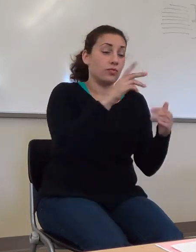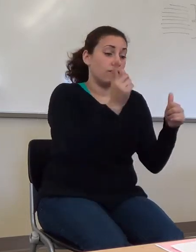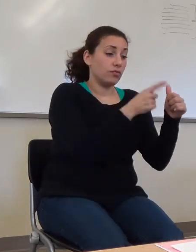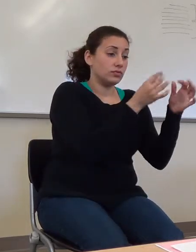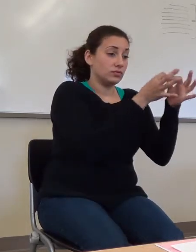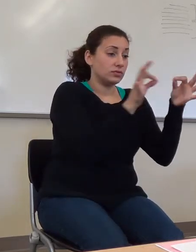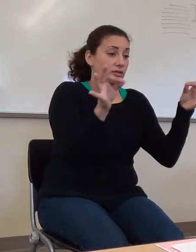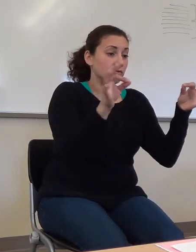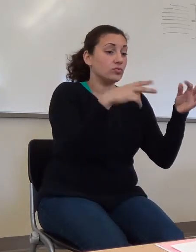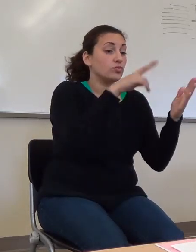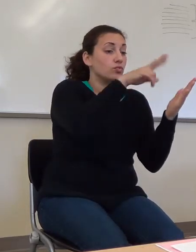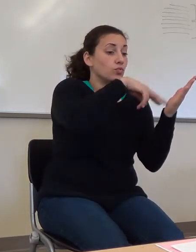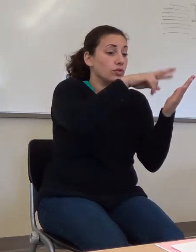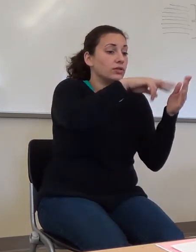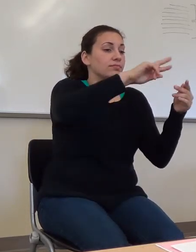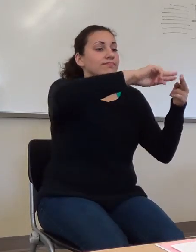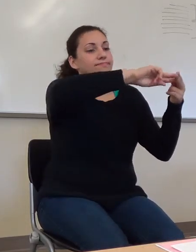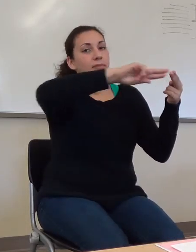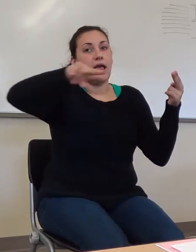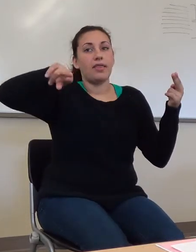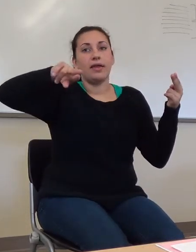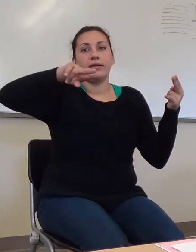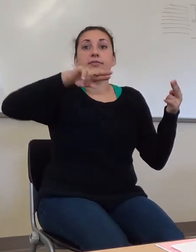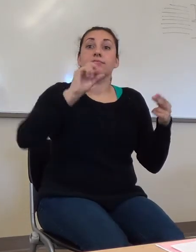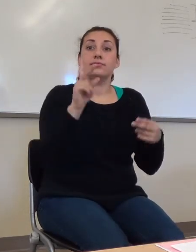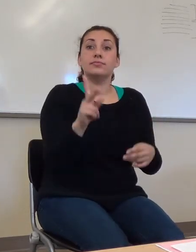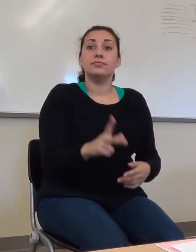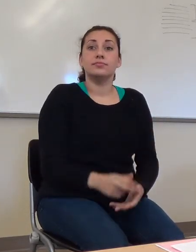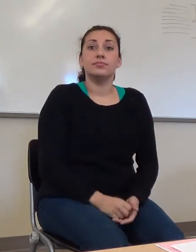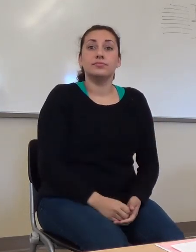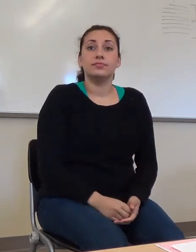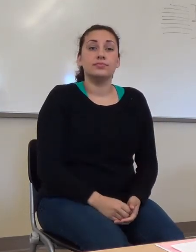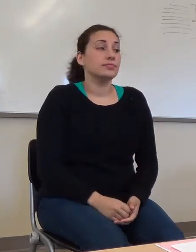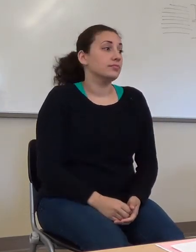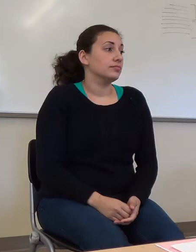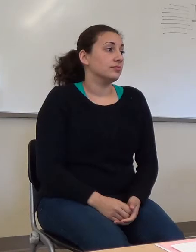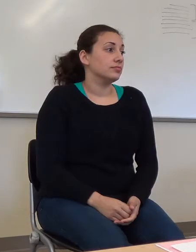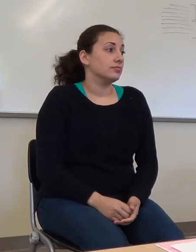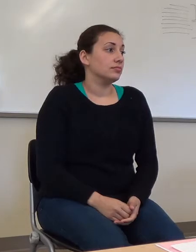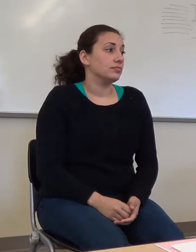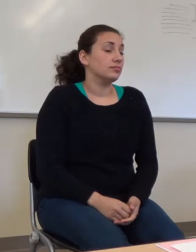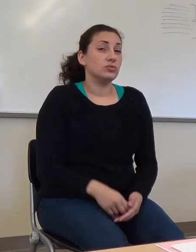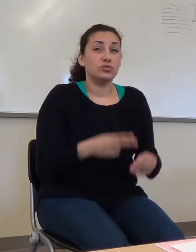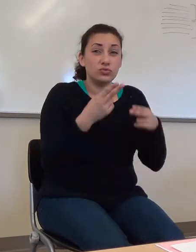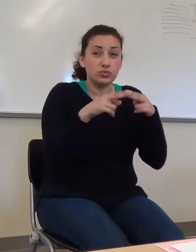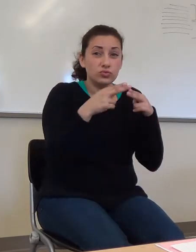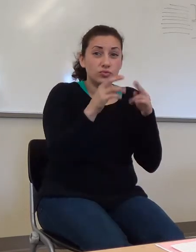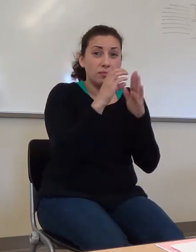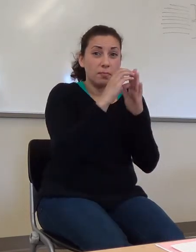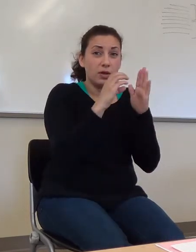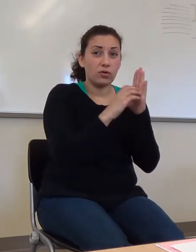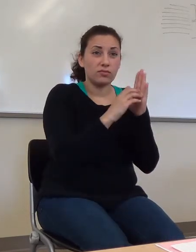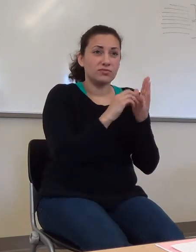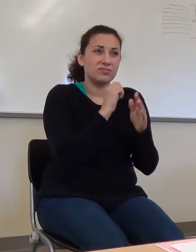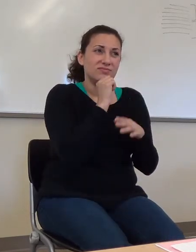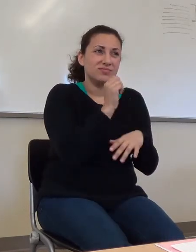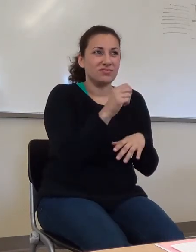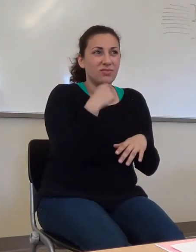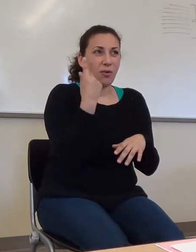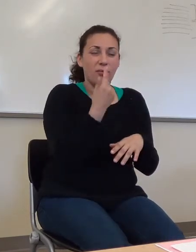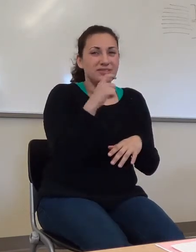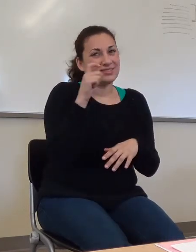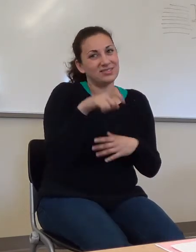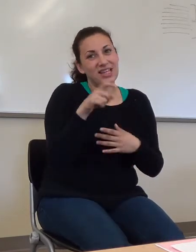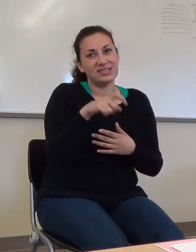sentence and highlight it, okay? So in a short paragraph, that isn't always